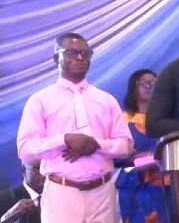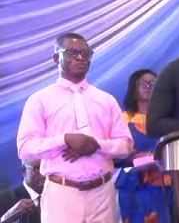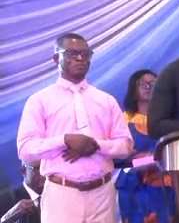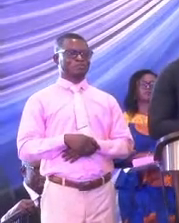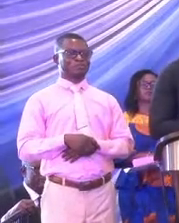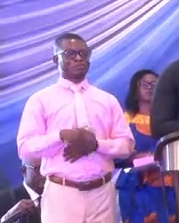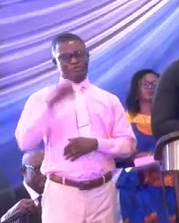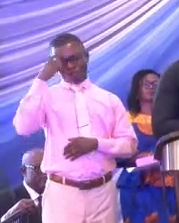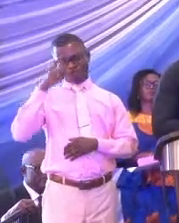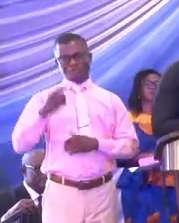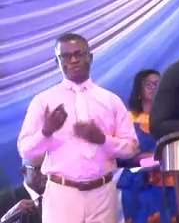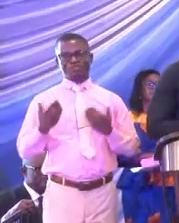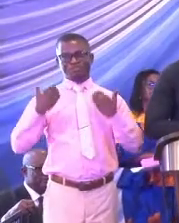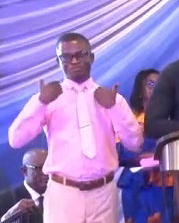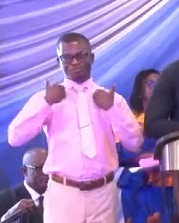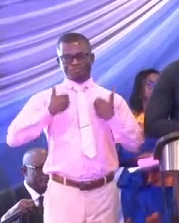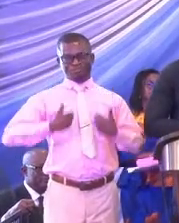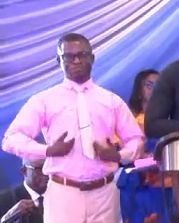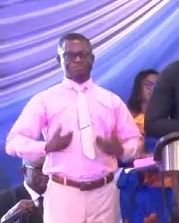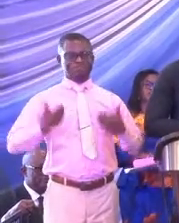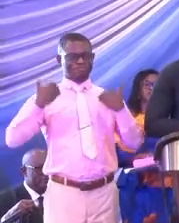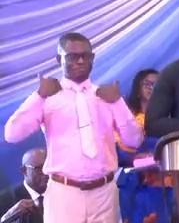For appearance,